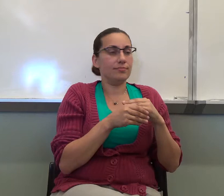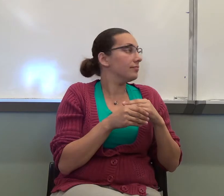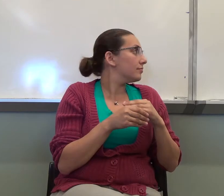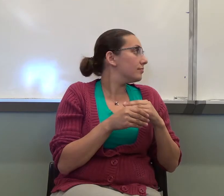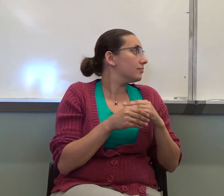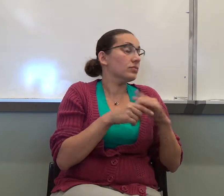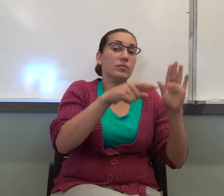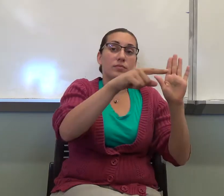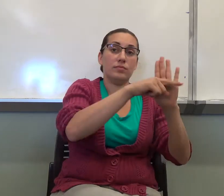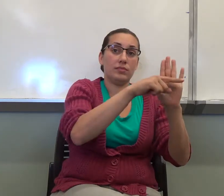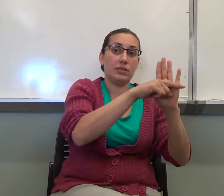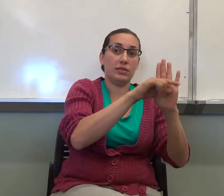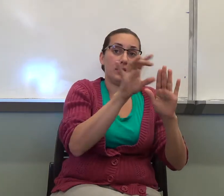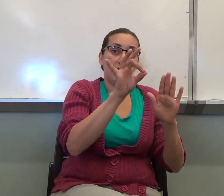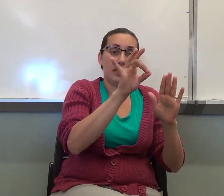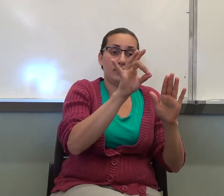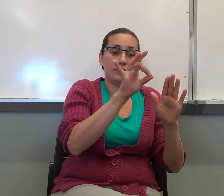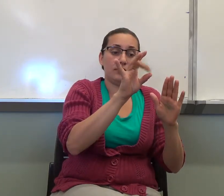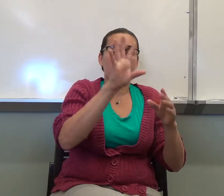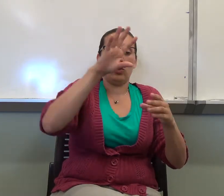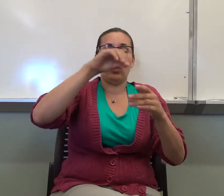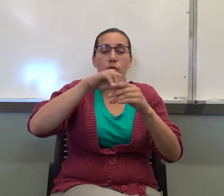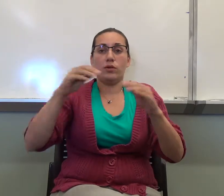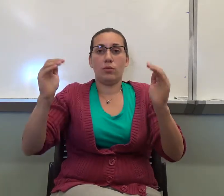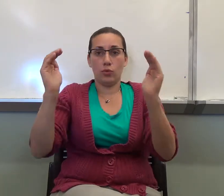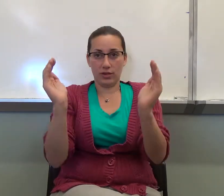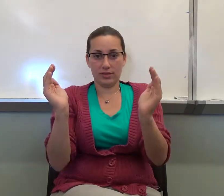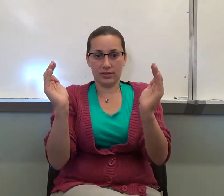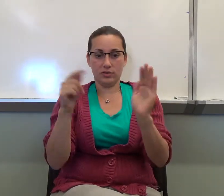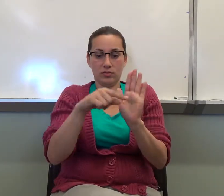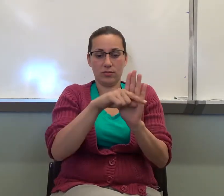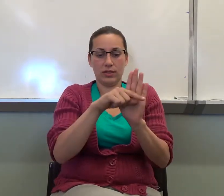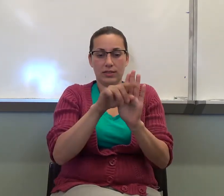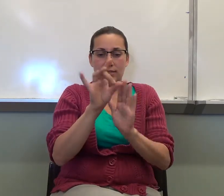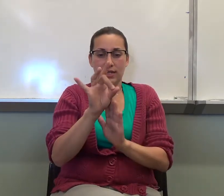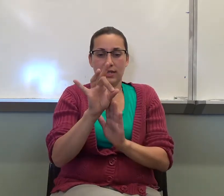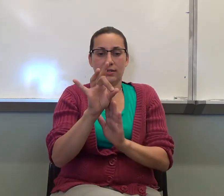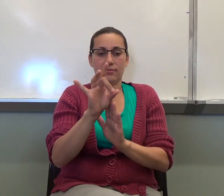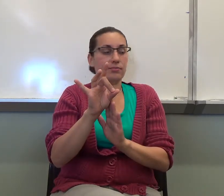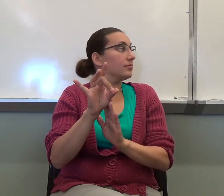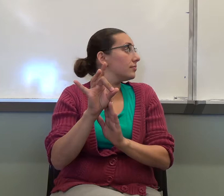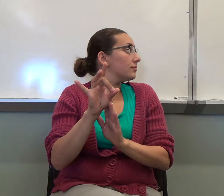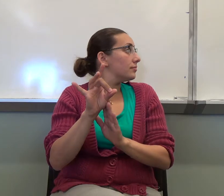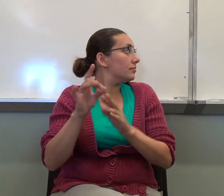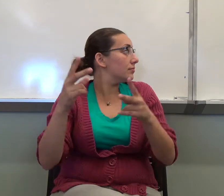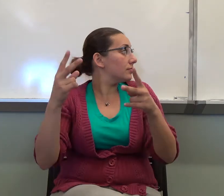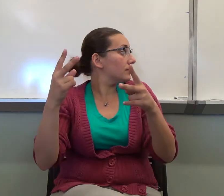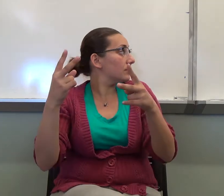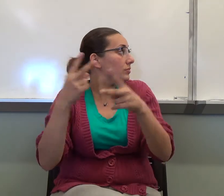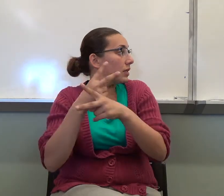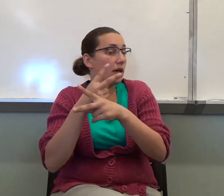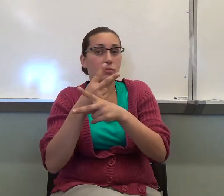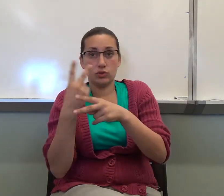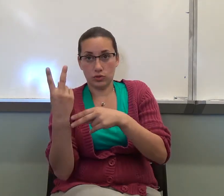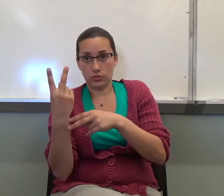8 inside. That's a minus 8 times a 2 plus, because we're adding now, a minus 8 times a